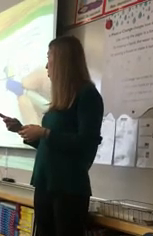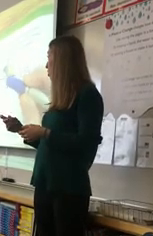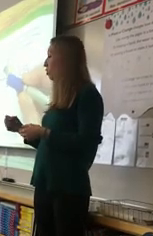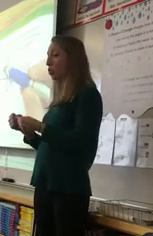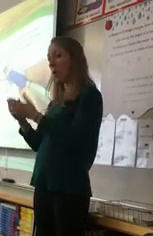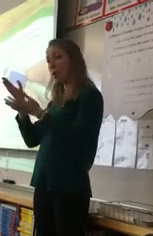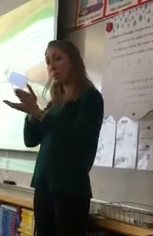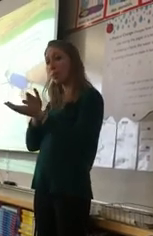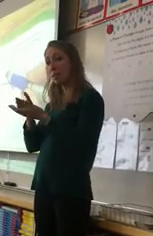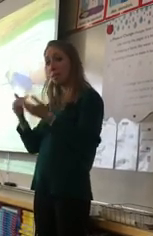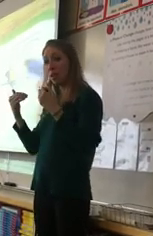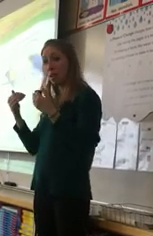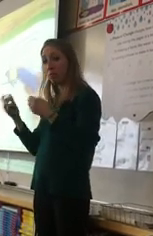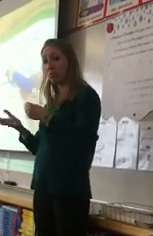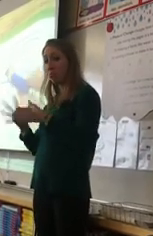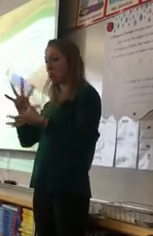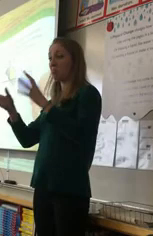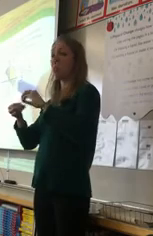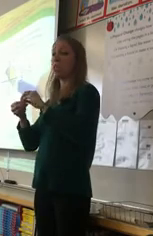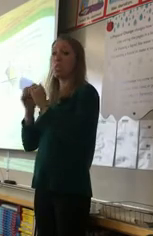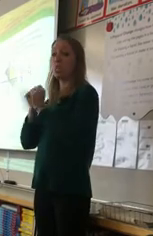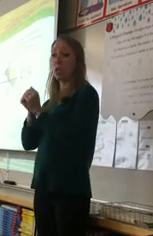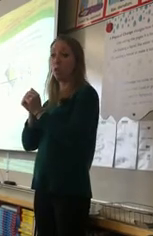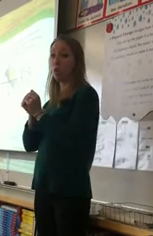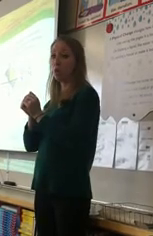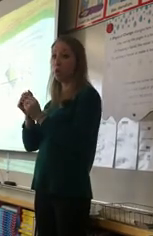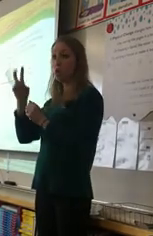6, 7, 8. So 2 out of 8 were left over.